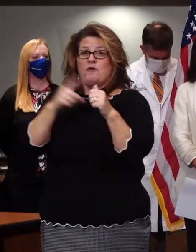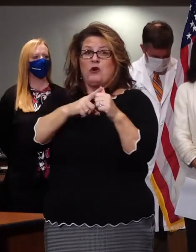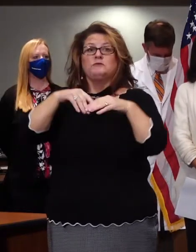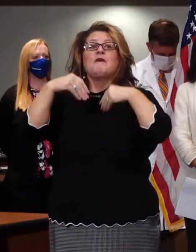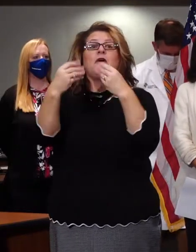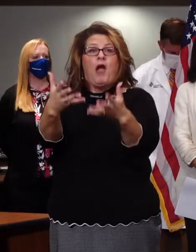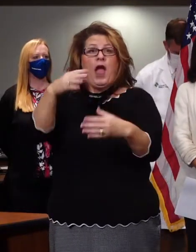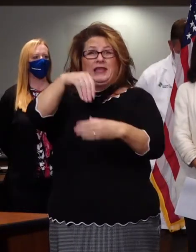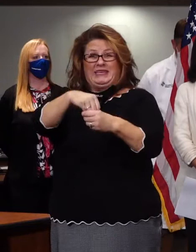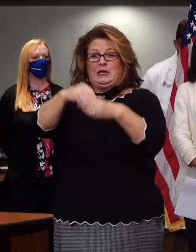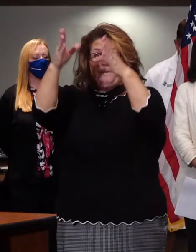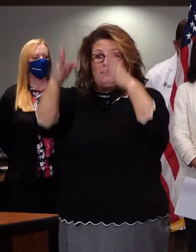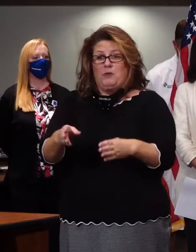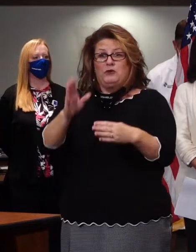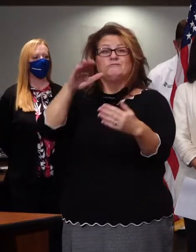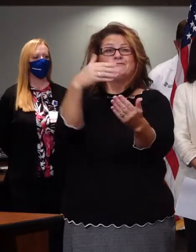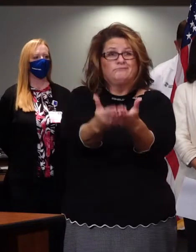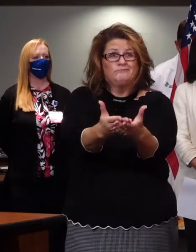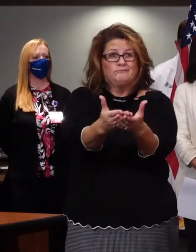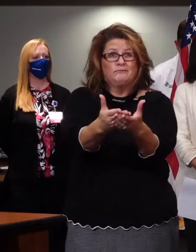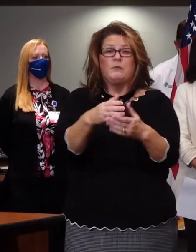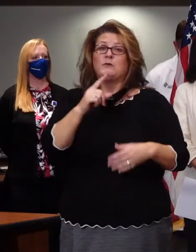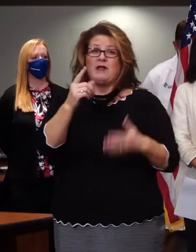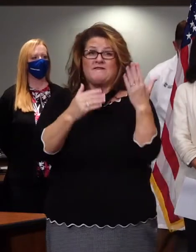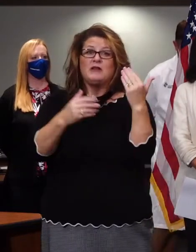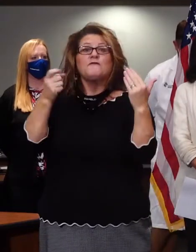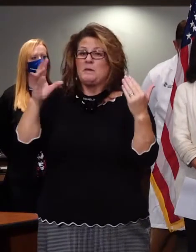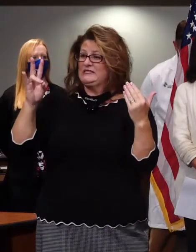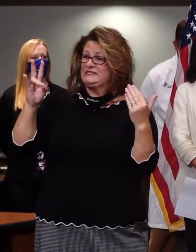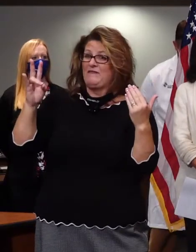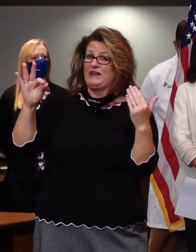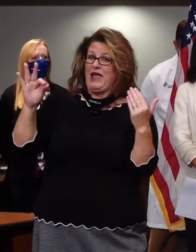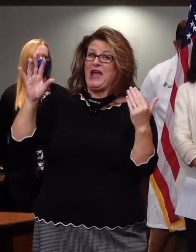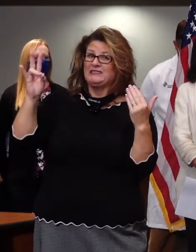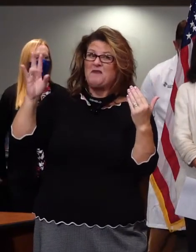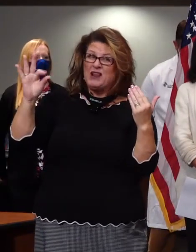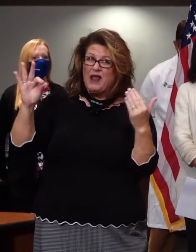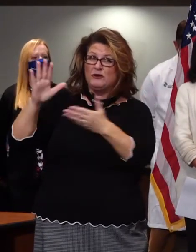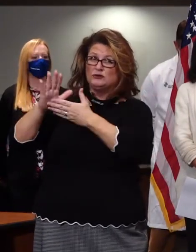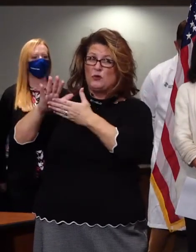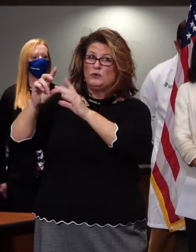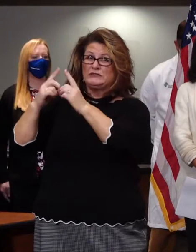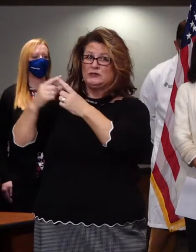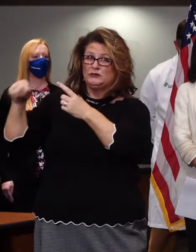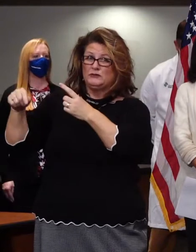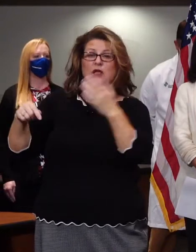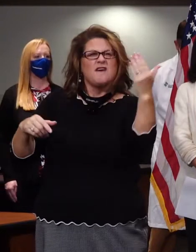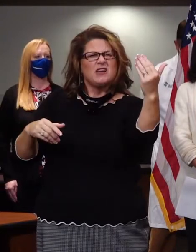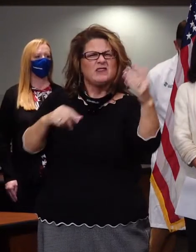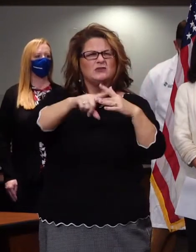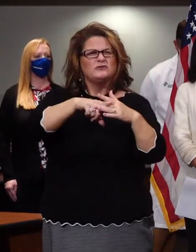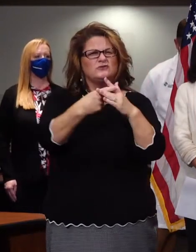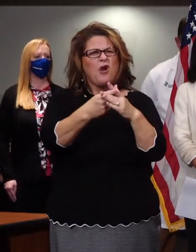instruction. That's 15 school districts out of 79 that started the year with in-person instruction.